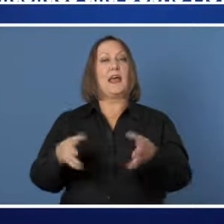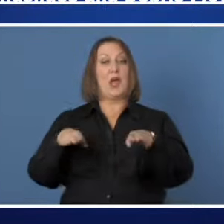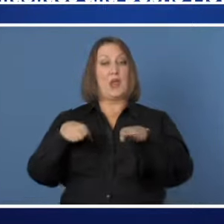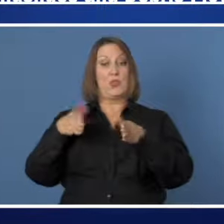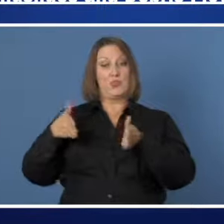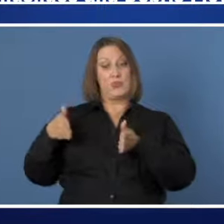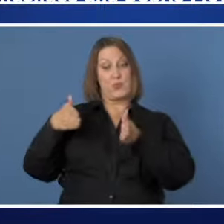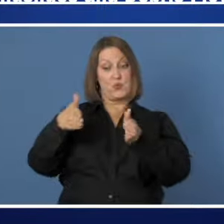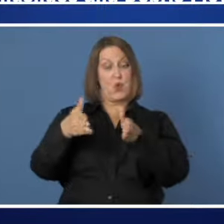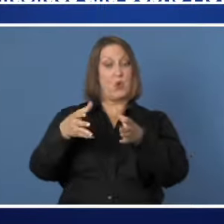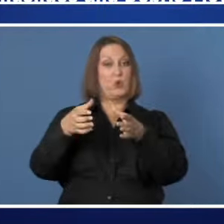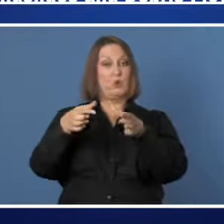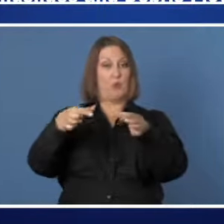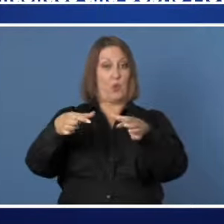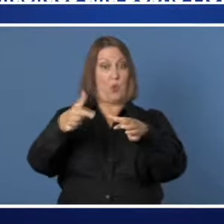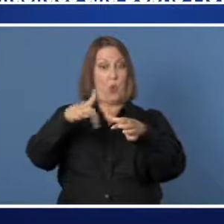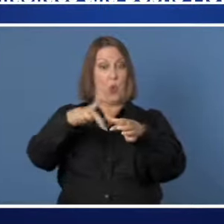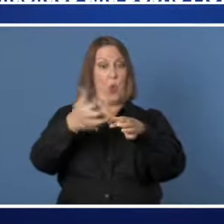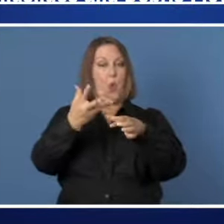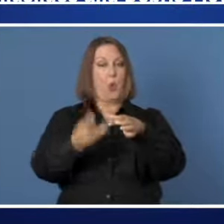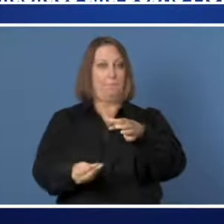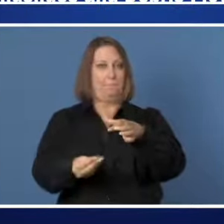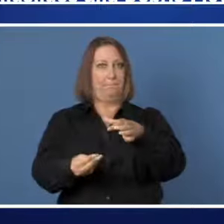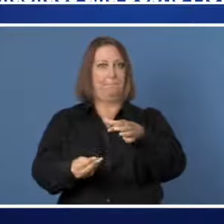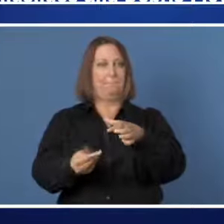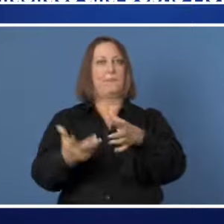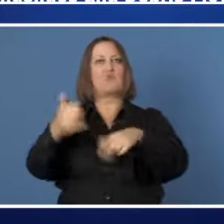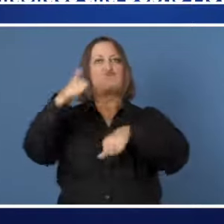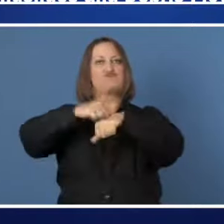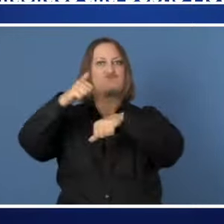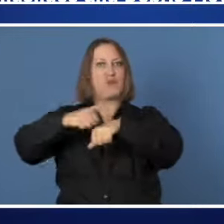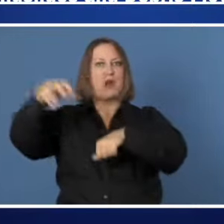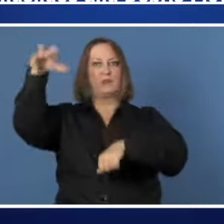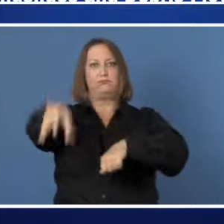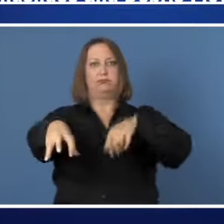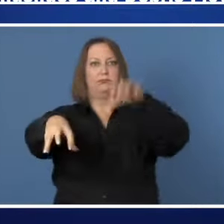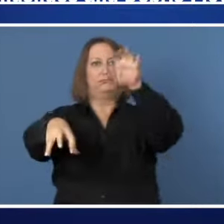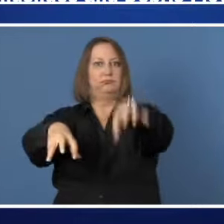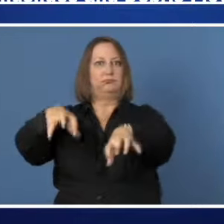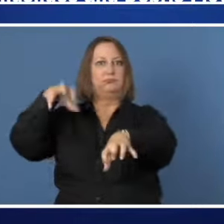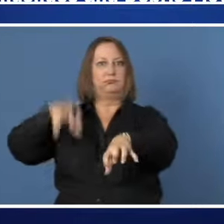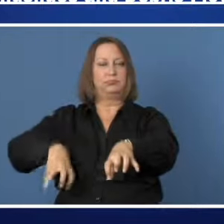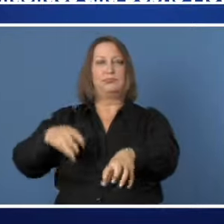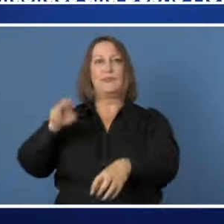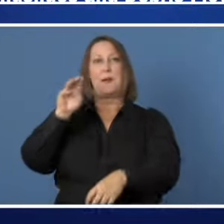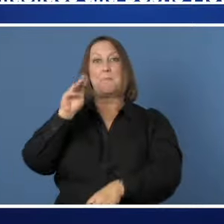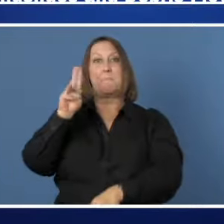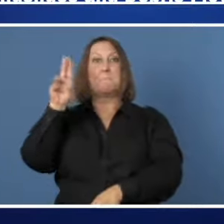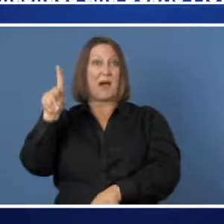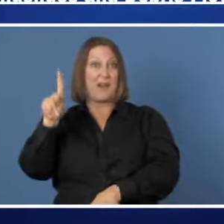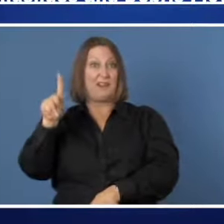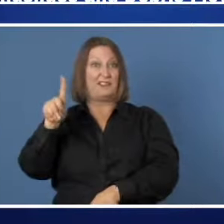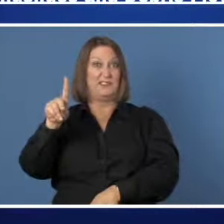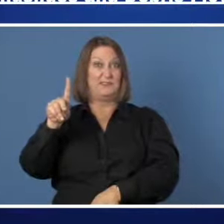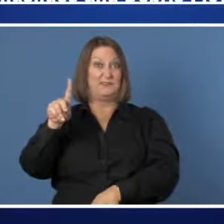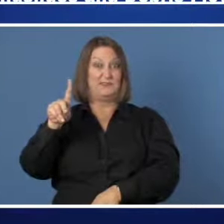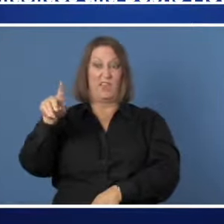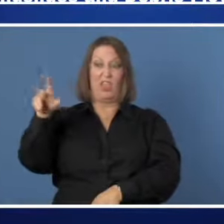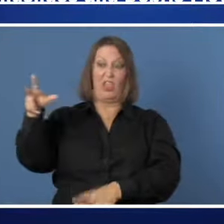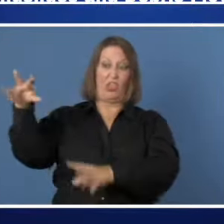collapsed pavement, mud, fallen rocks, and other indications of possible